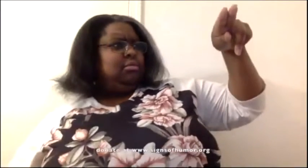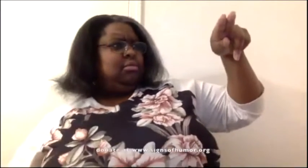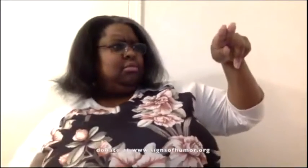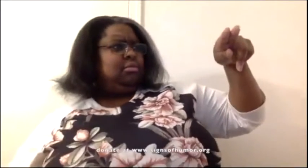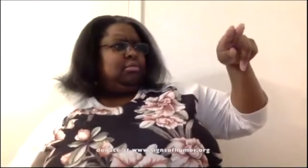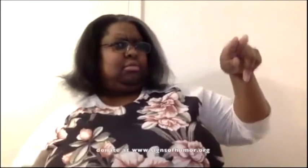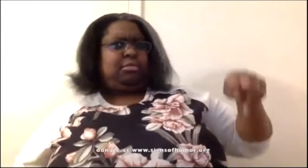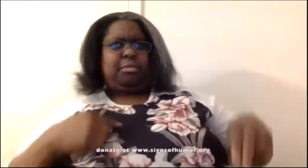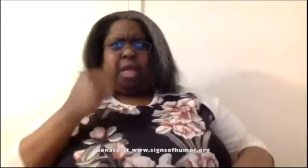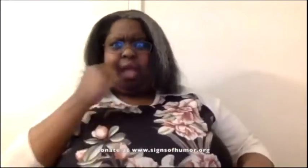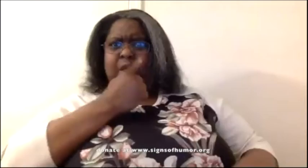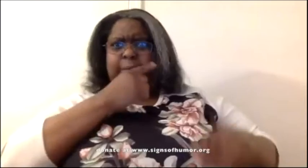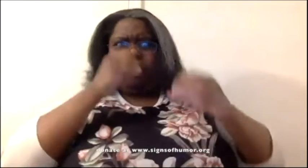a body being carried out.